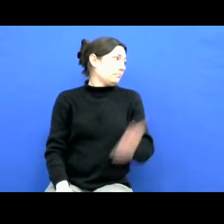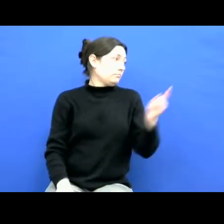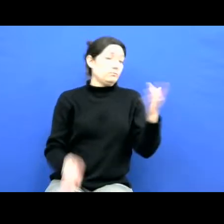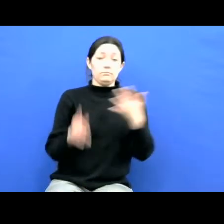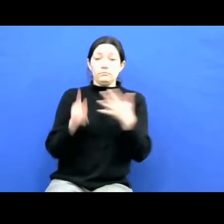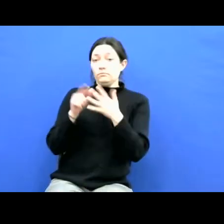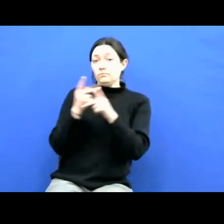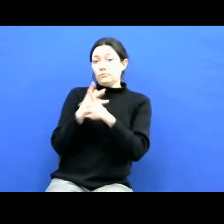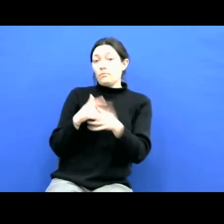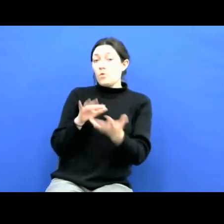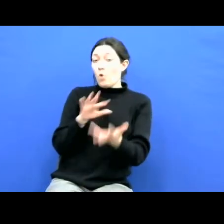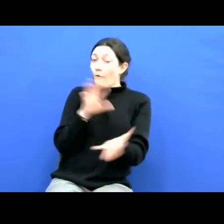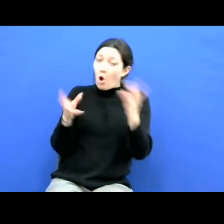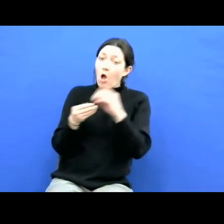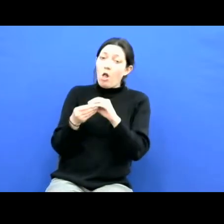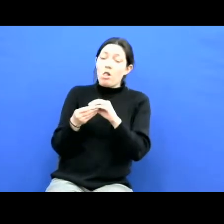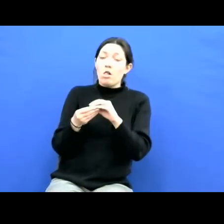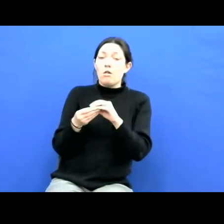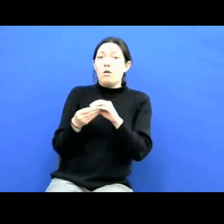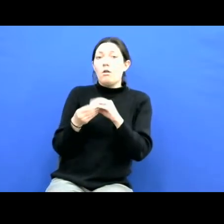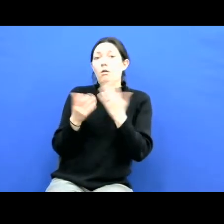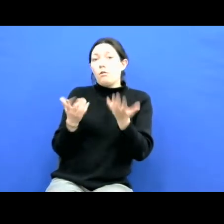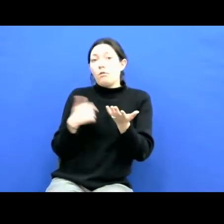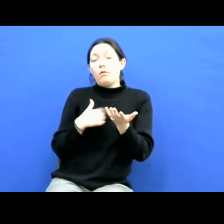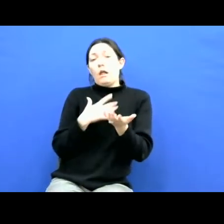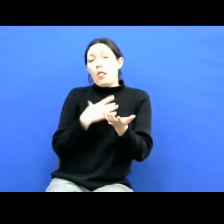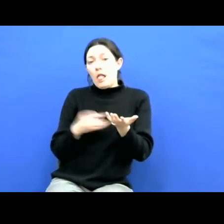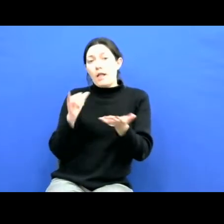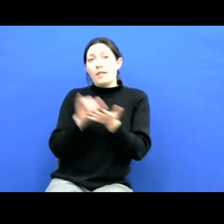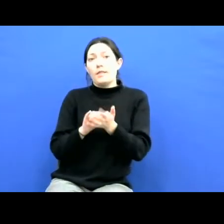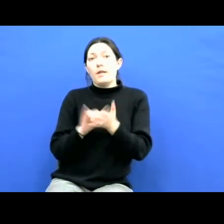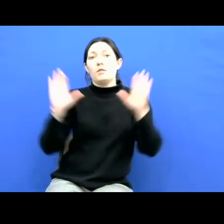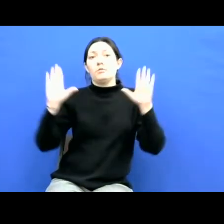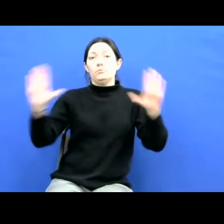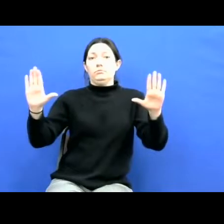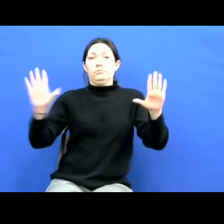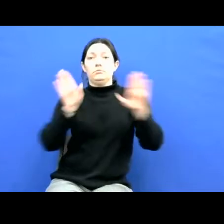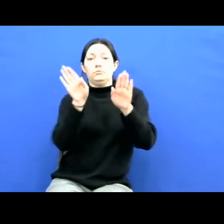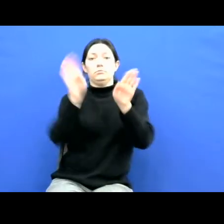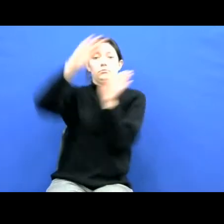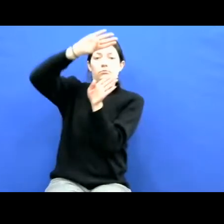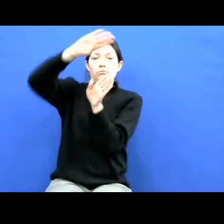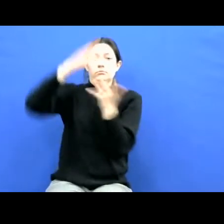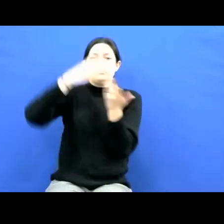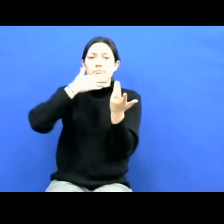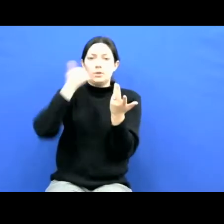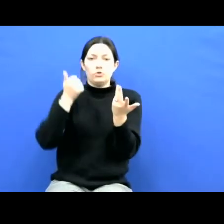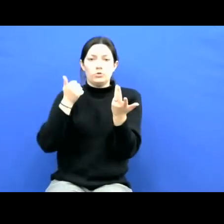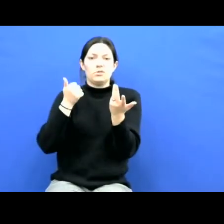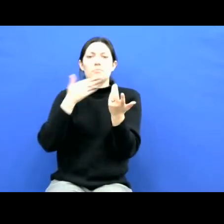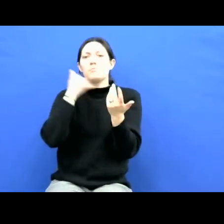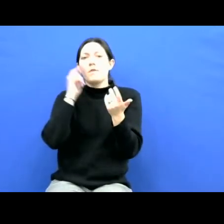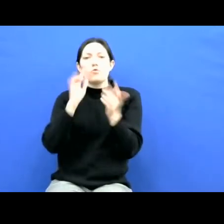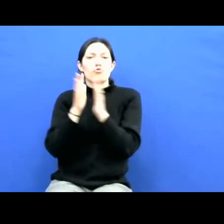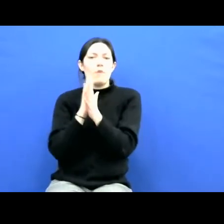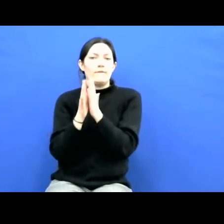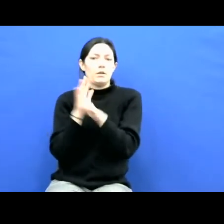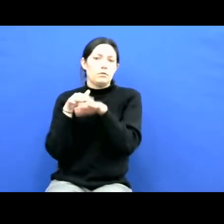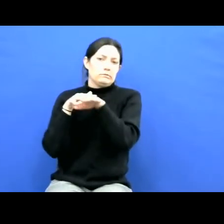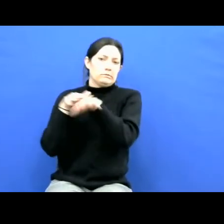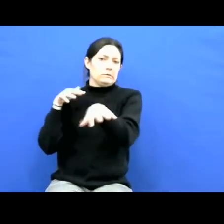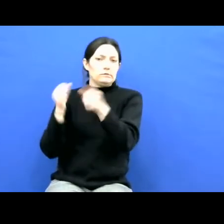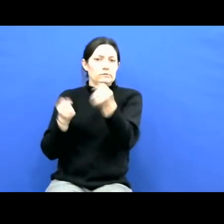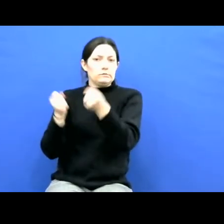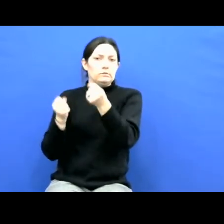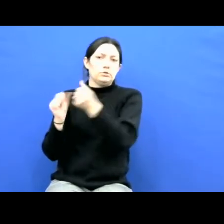said, I like the layout much better. I think it's much better from a traffic flow. I like that